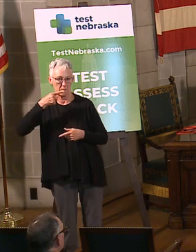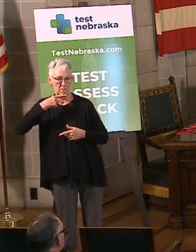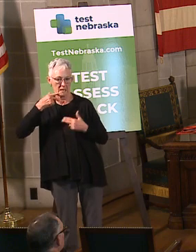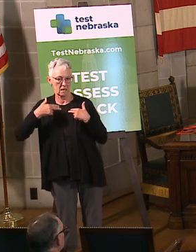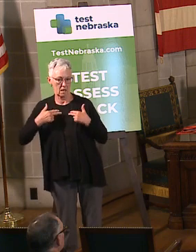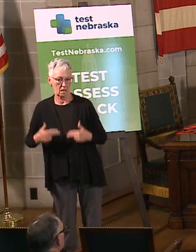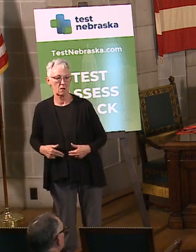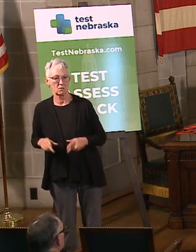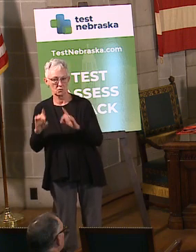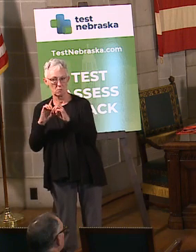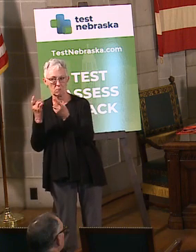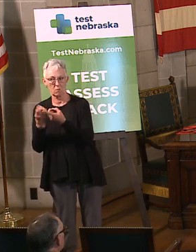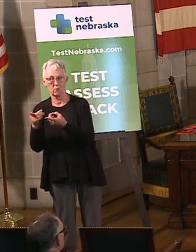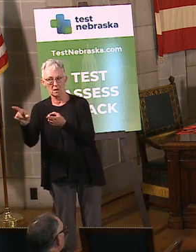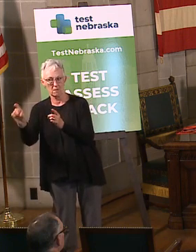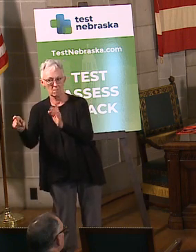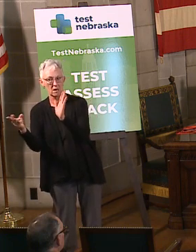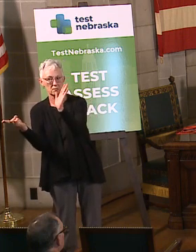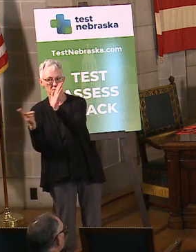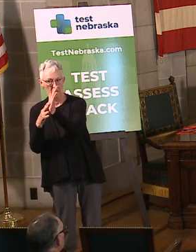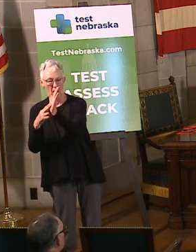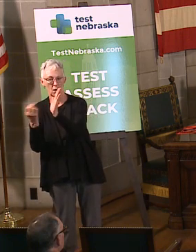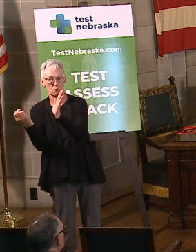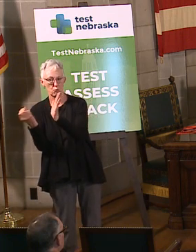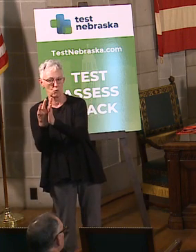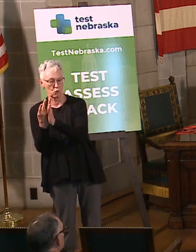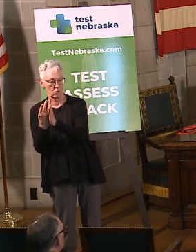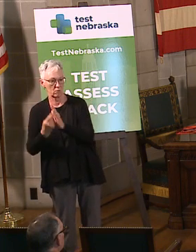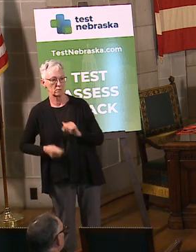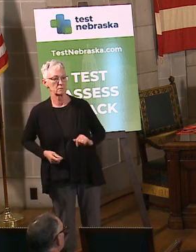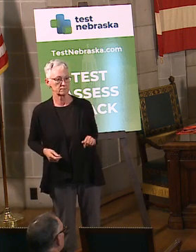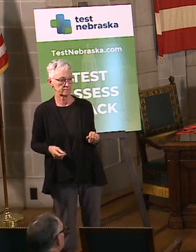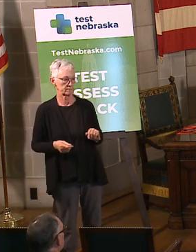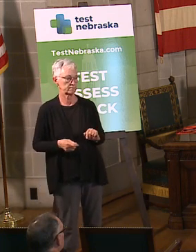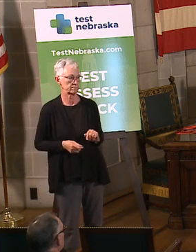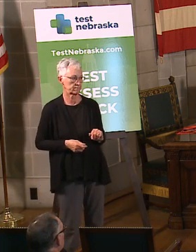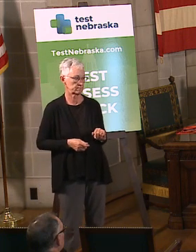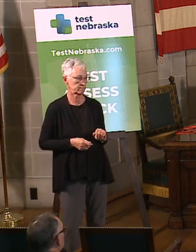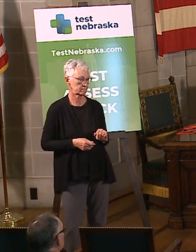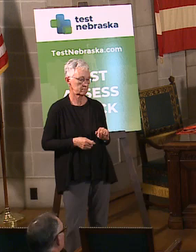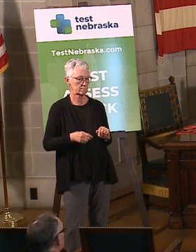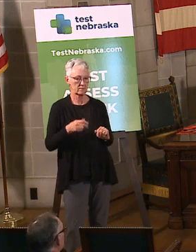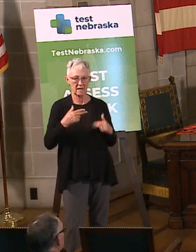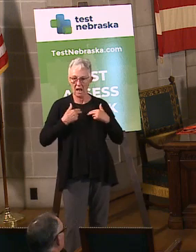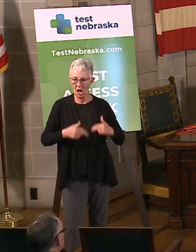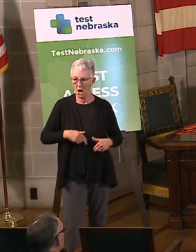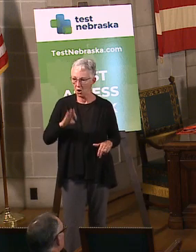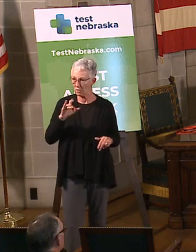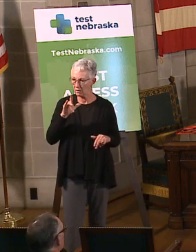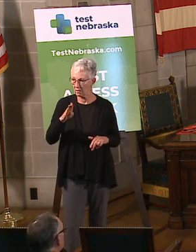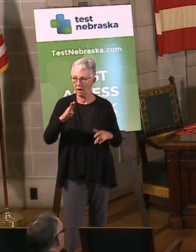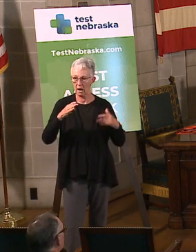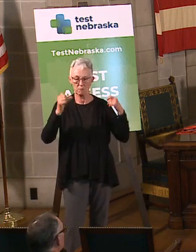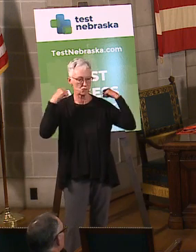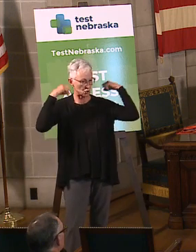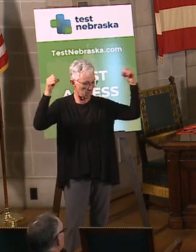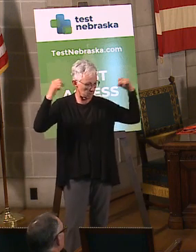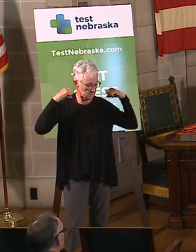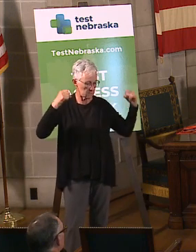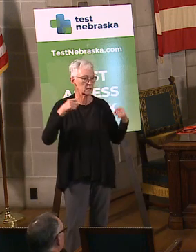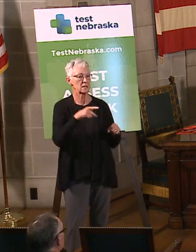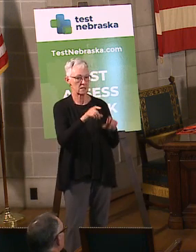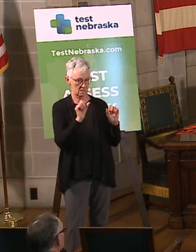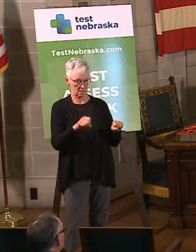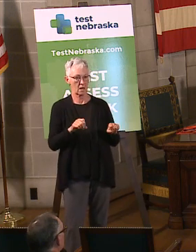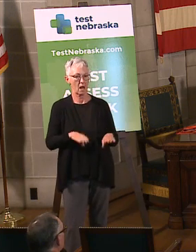Now, I mentioned how school gyms can operate like other gyms, fitness centers, clubs, health clubs, and so forth. They will be able